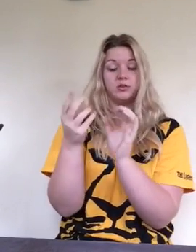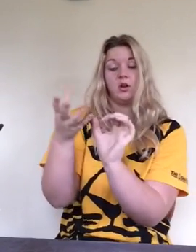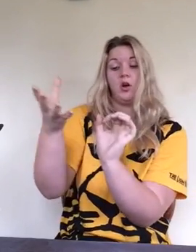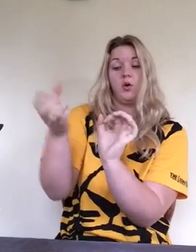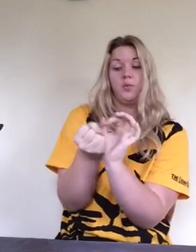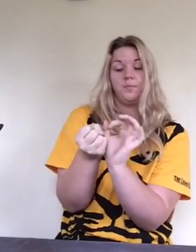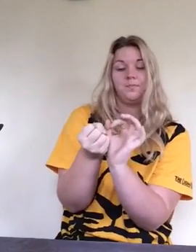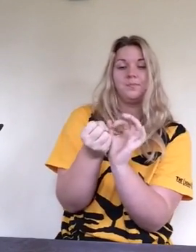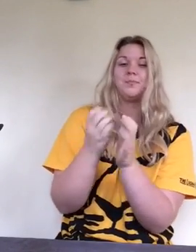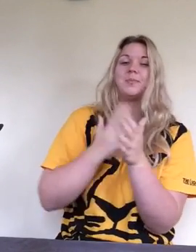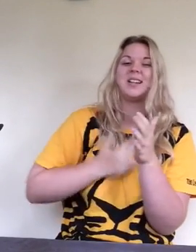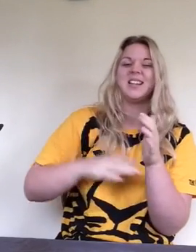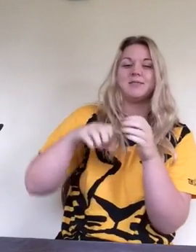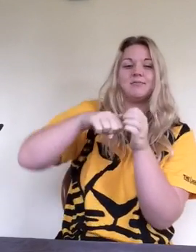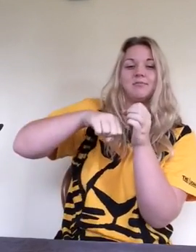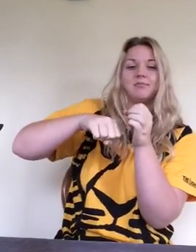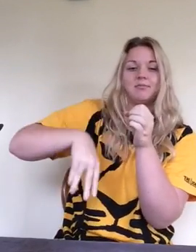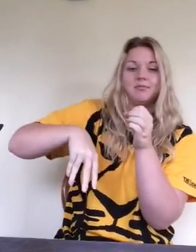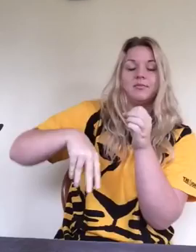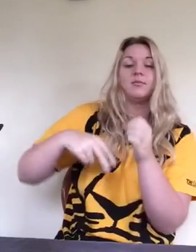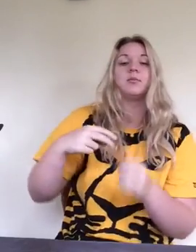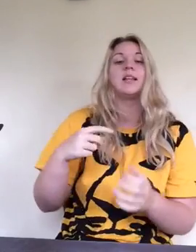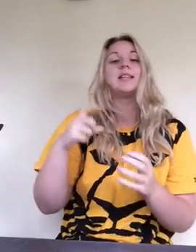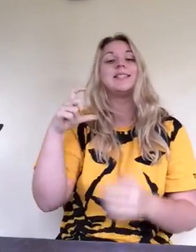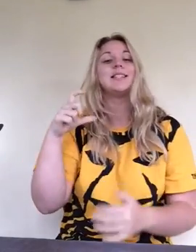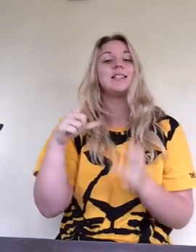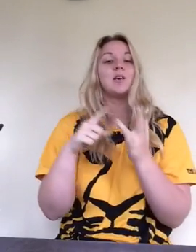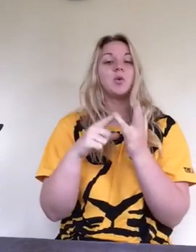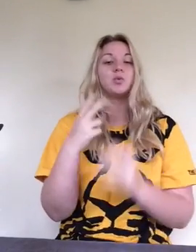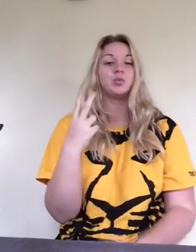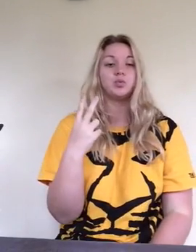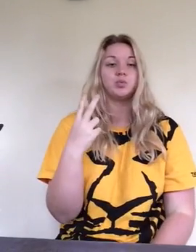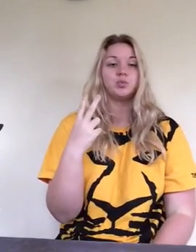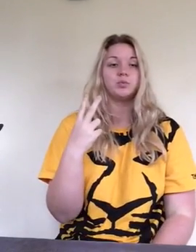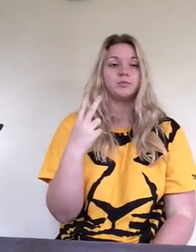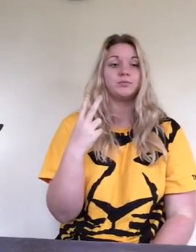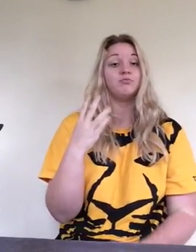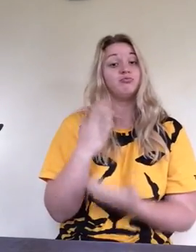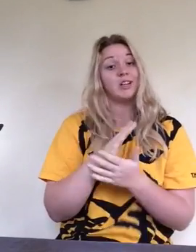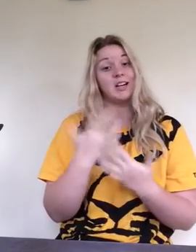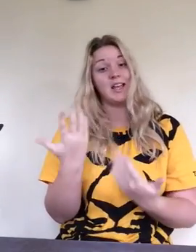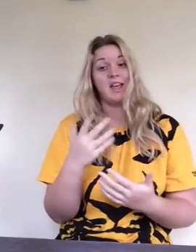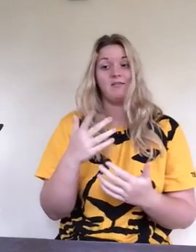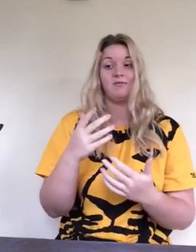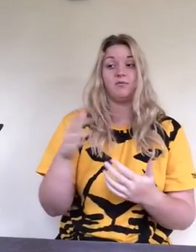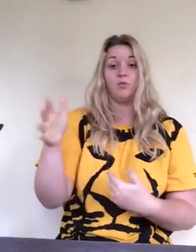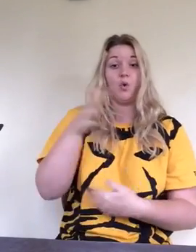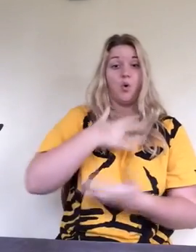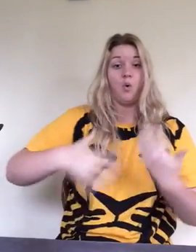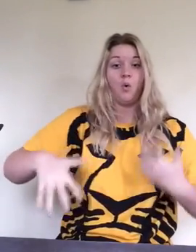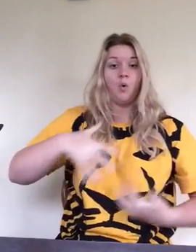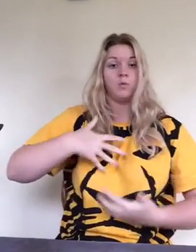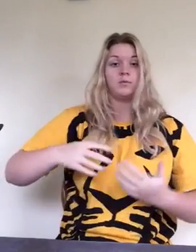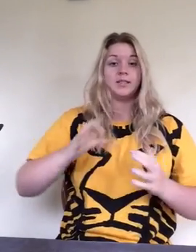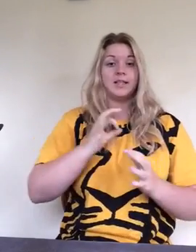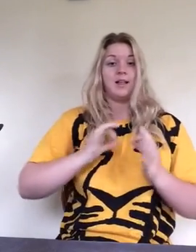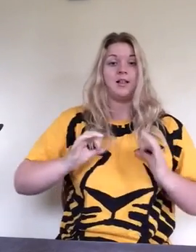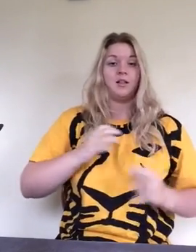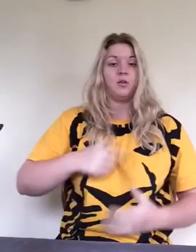it's also going to want some oxygen. And it's going to want to get rid of that carbon dioxide. So that's where the lungs come in. So what happens is